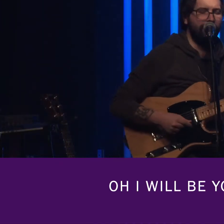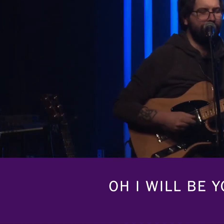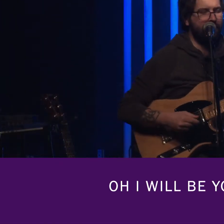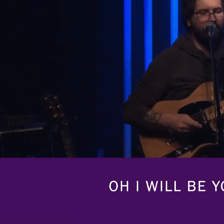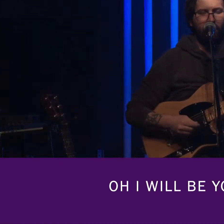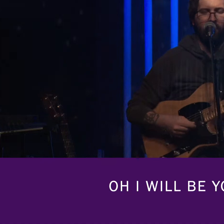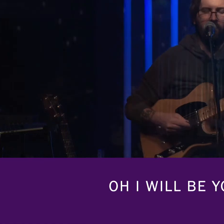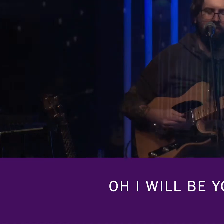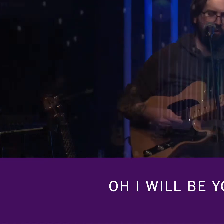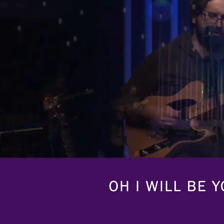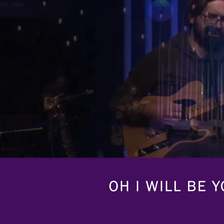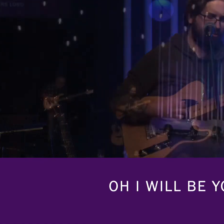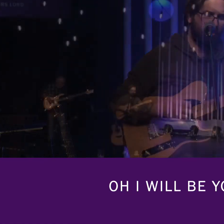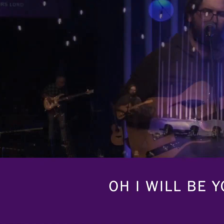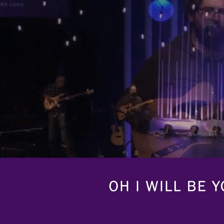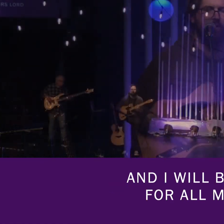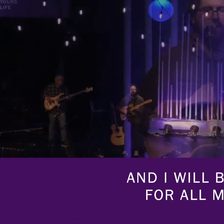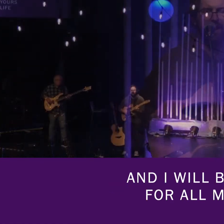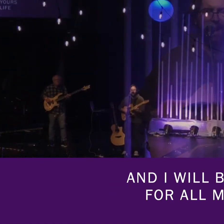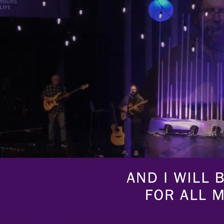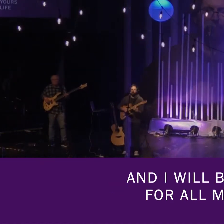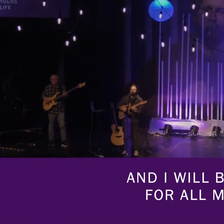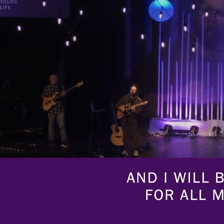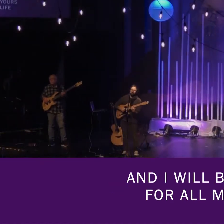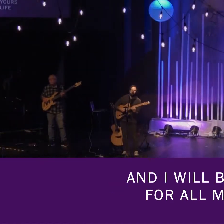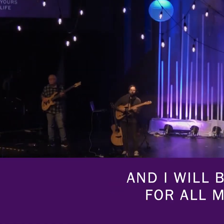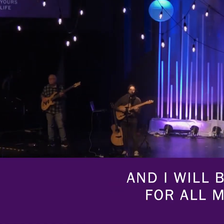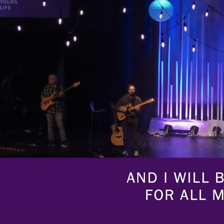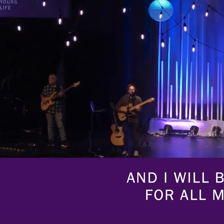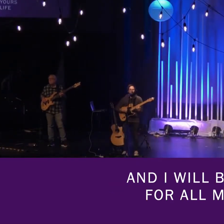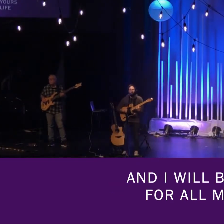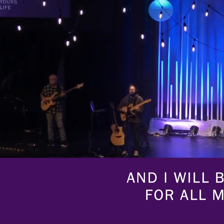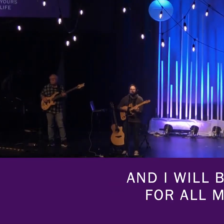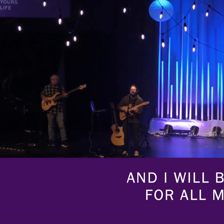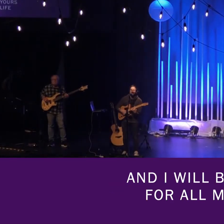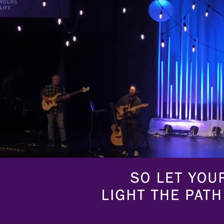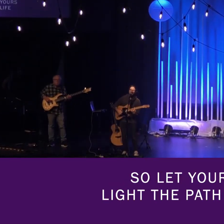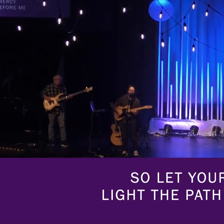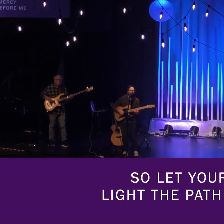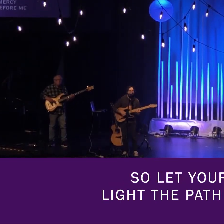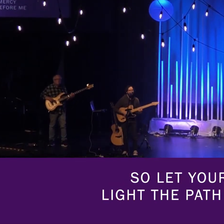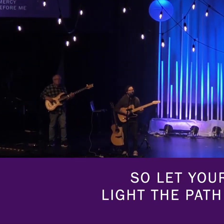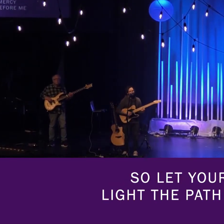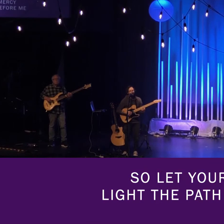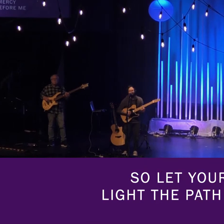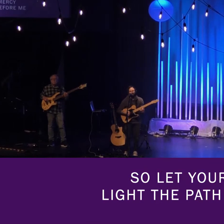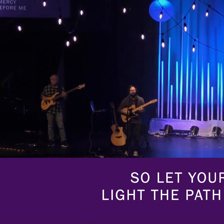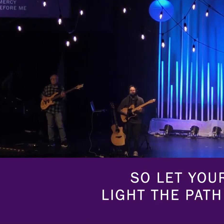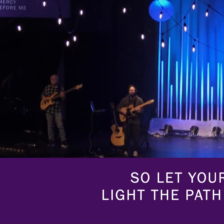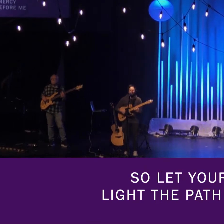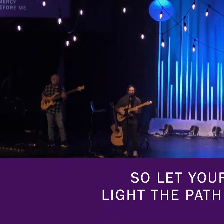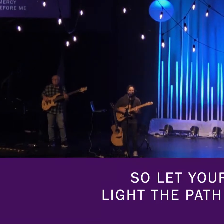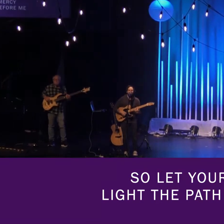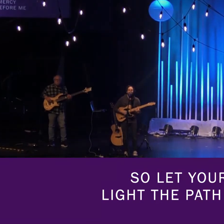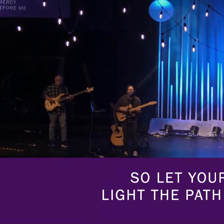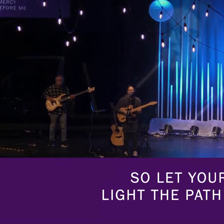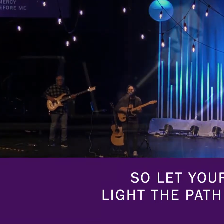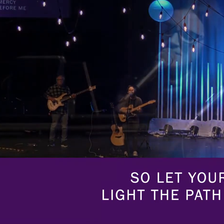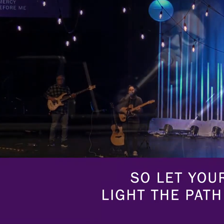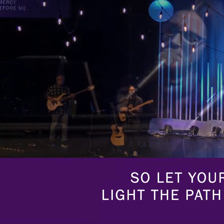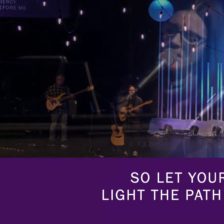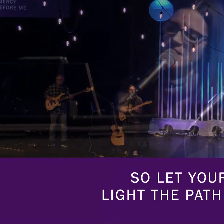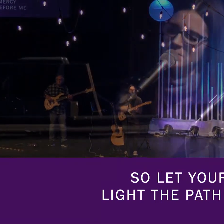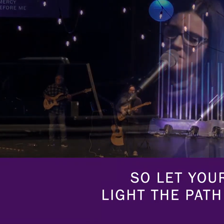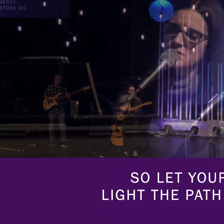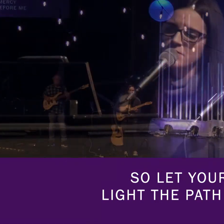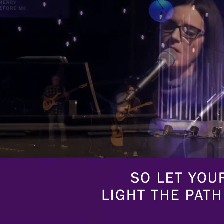I will be yours, Lord. I will be yours for all my life. So let your mercy light